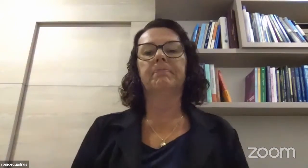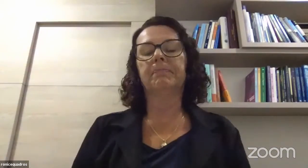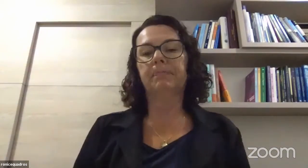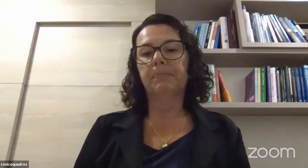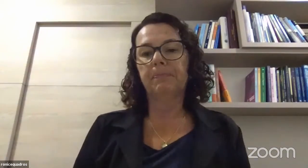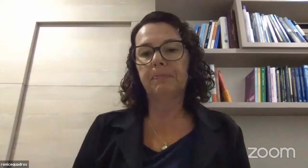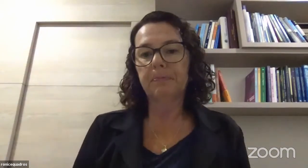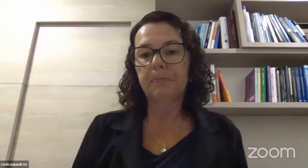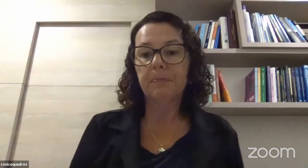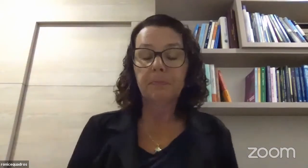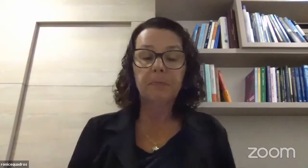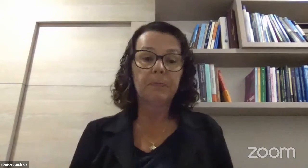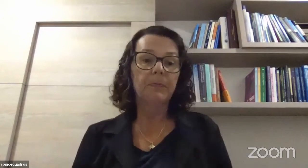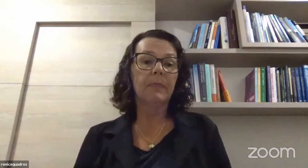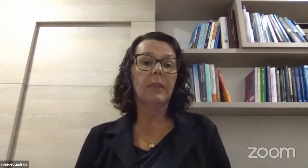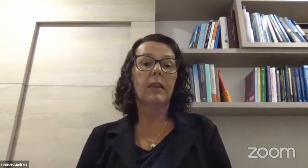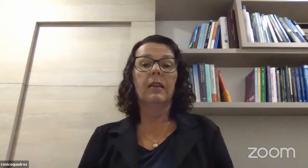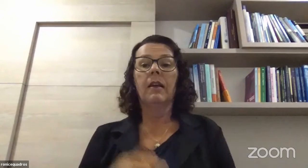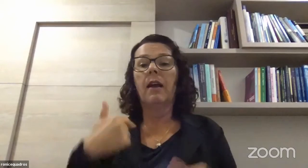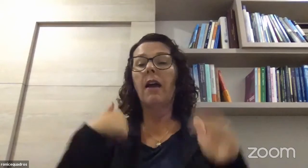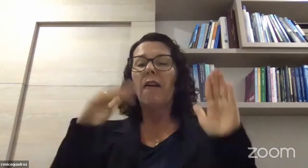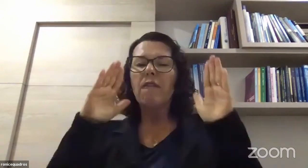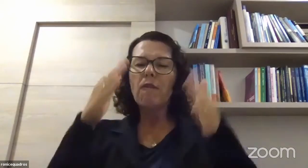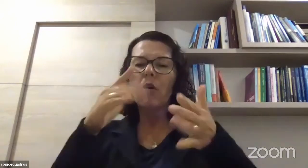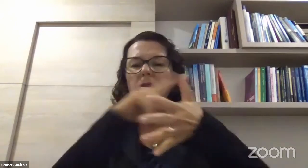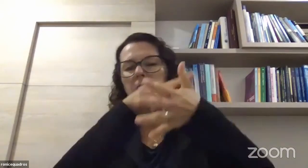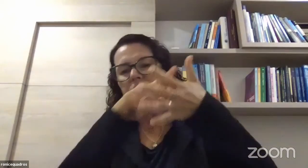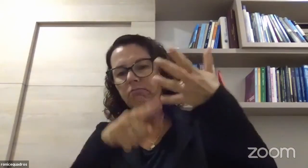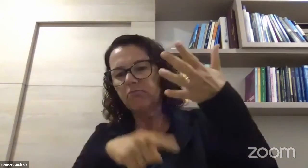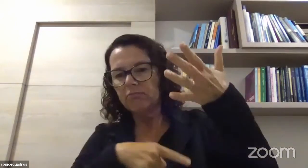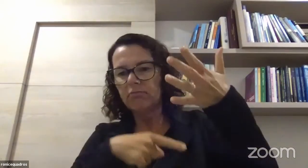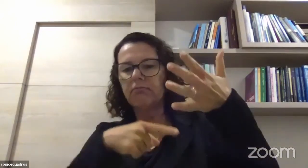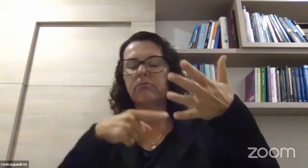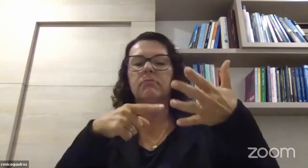as sign language research and analysis.